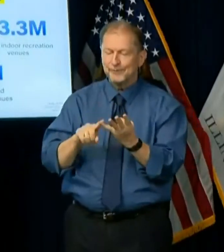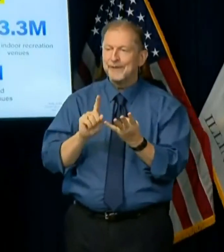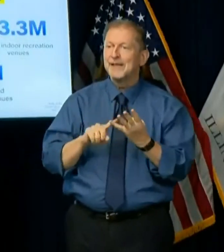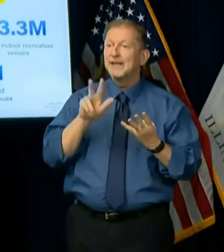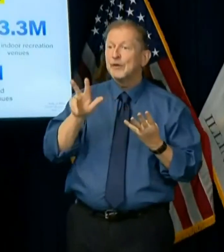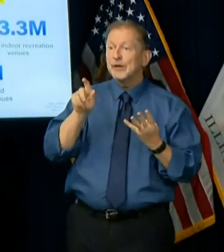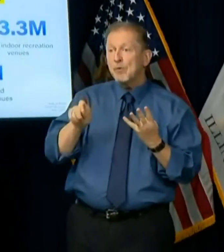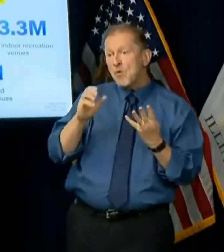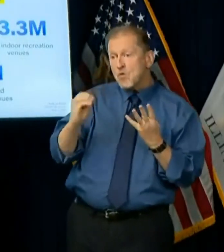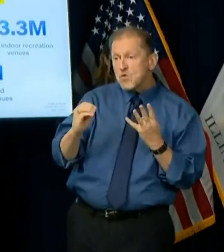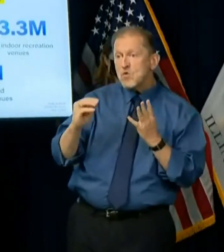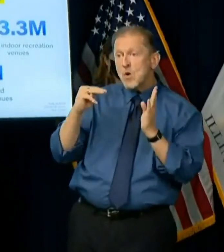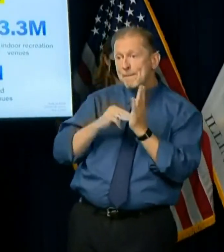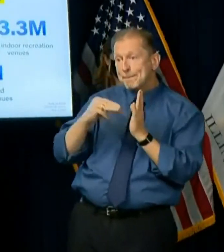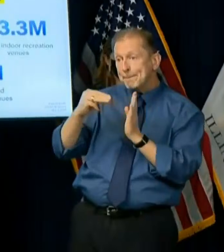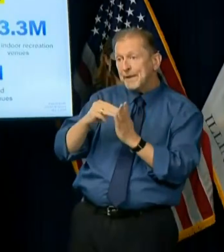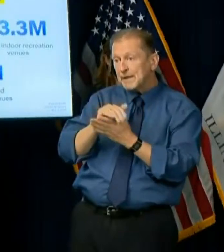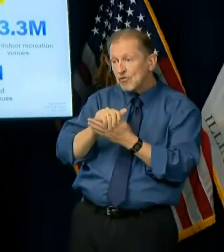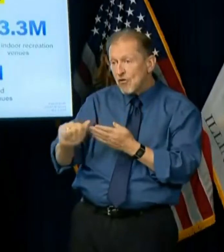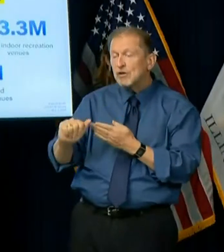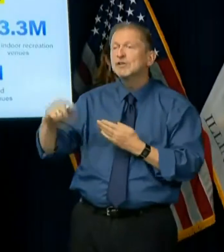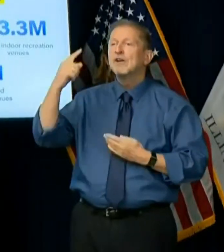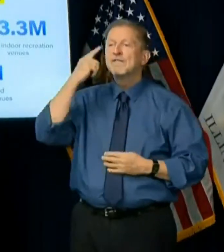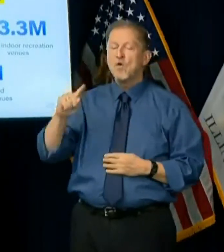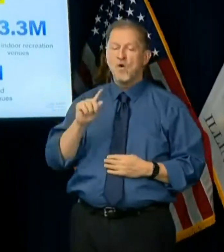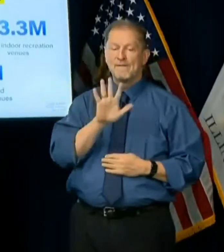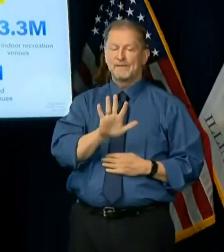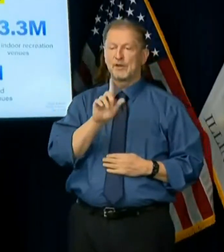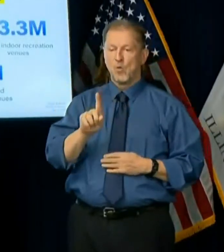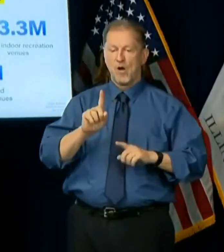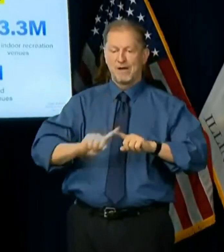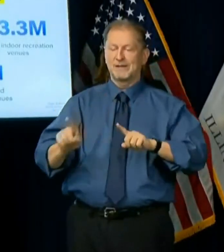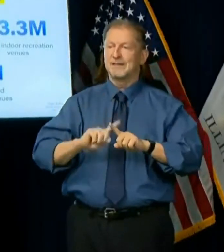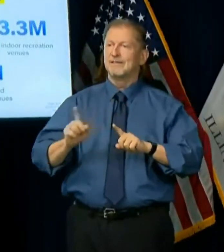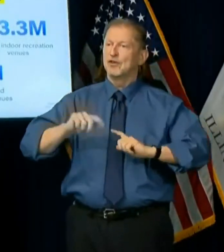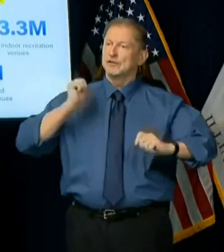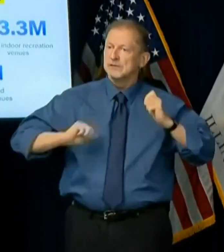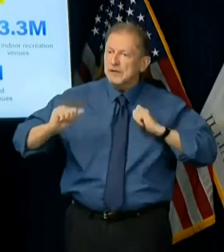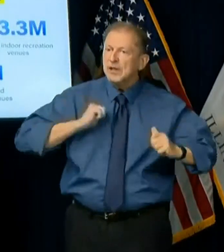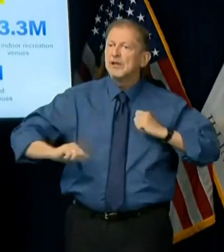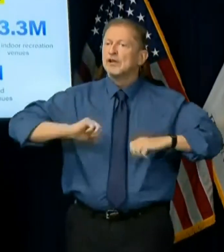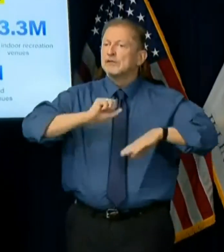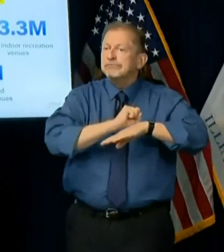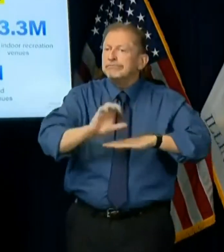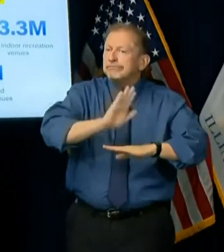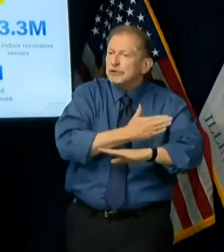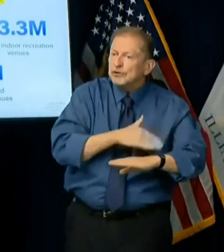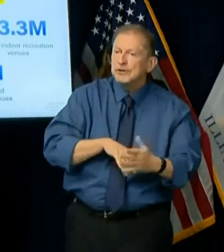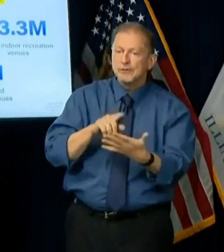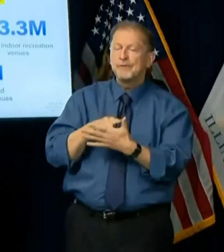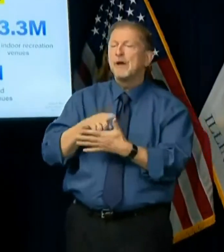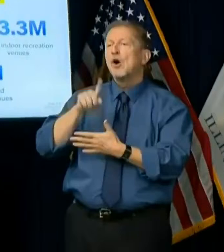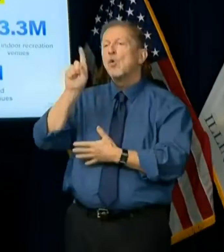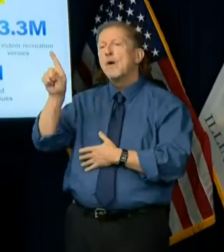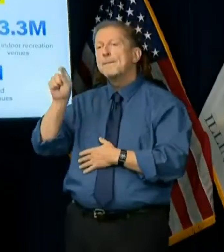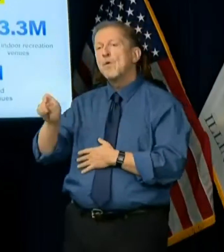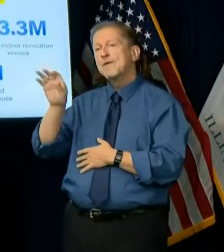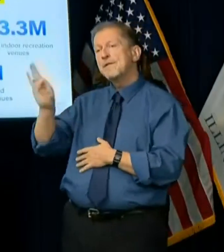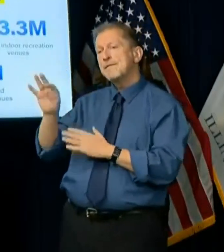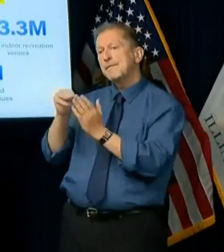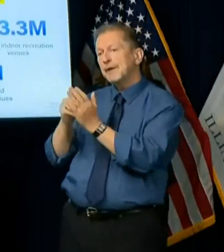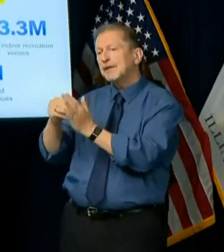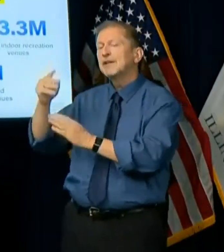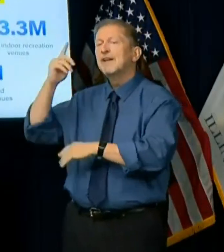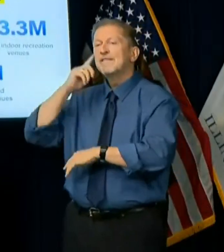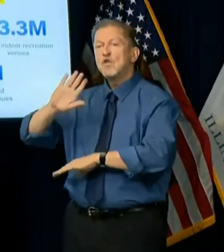$3.0 million for 51 event spaces. $1.9 million for 46 concert